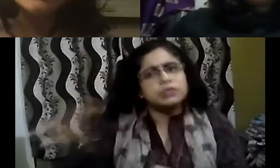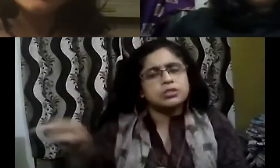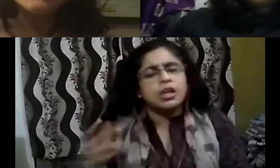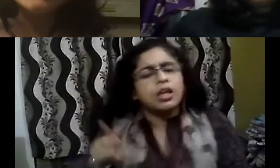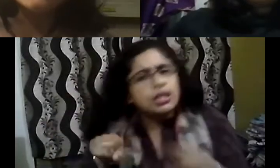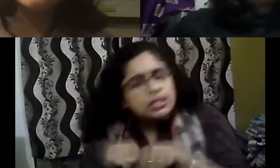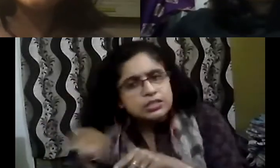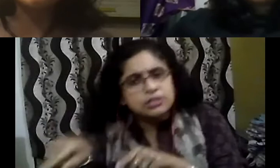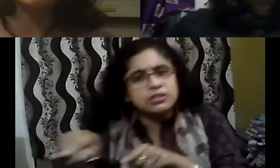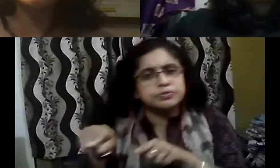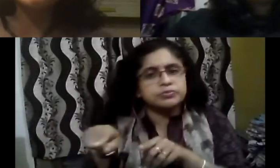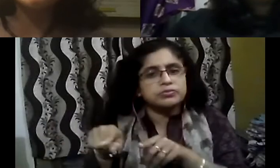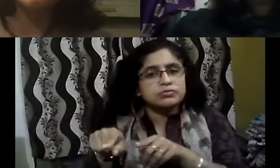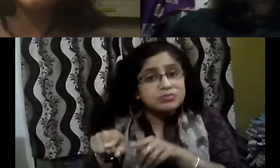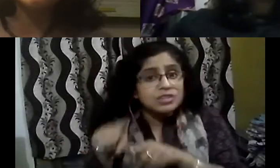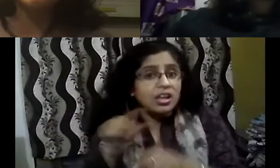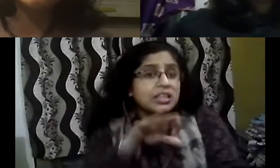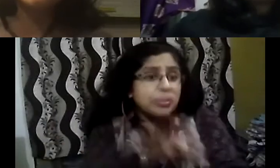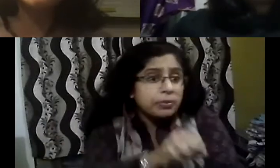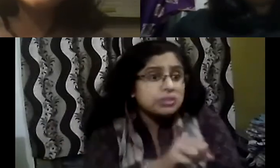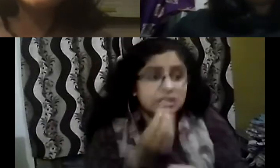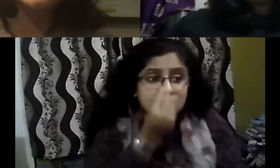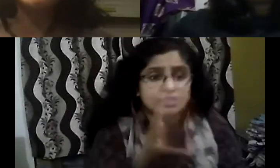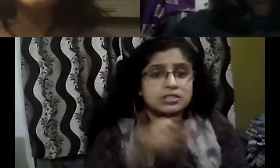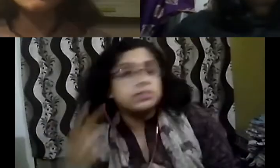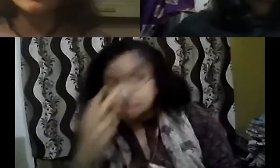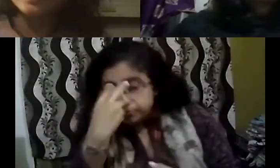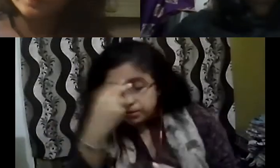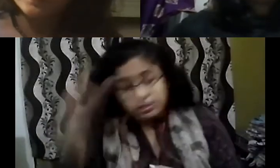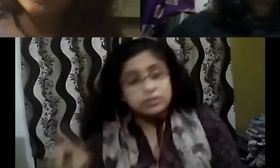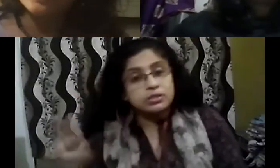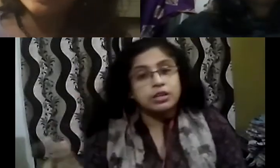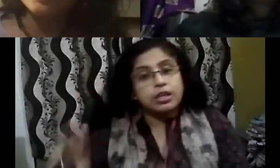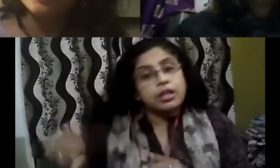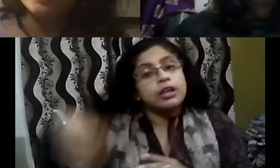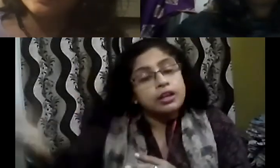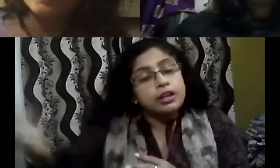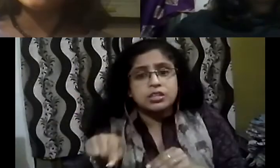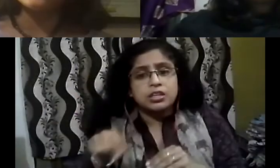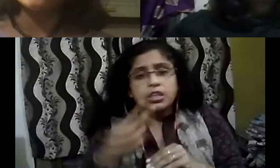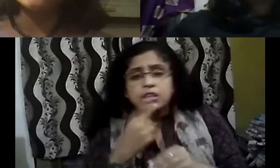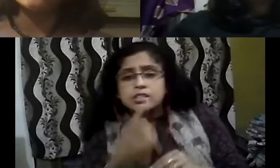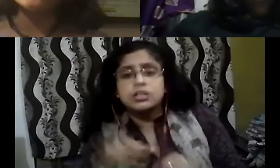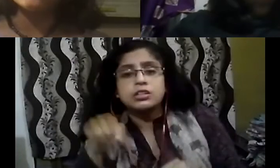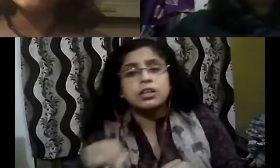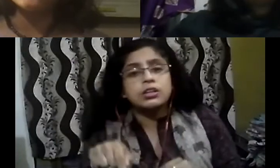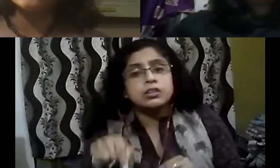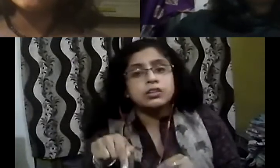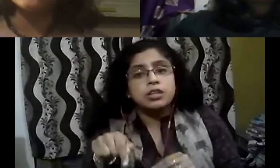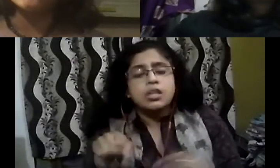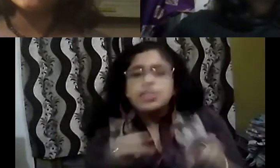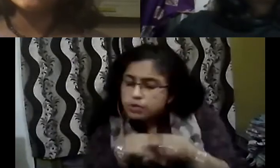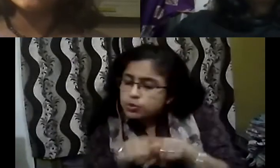while making the accessibility with respect to WCAG. Next kind of disability is a low vision. We can take the example.